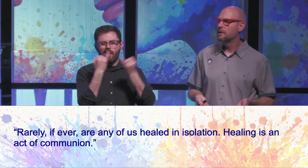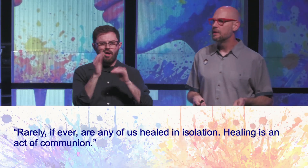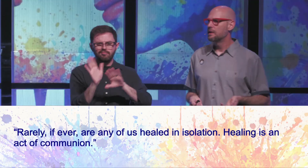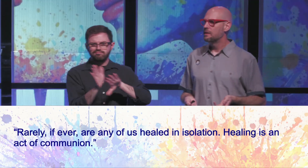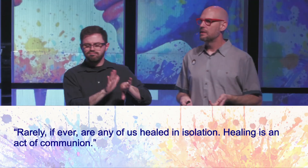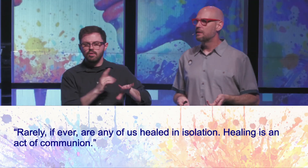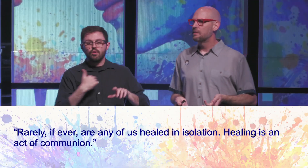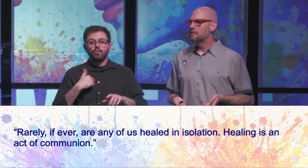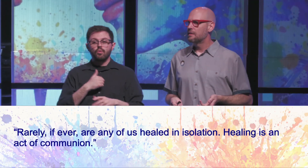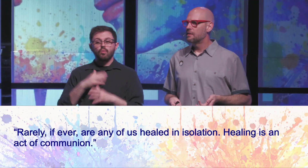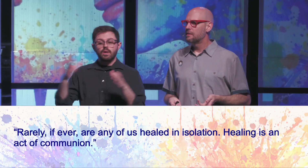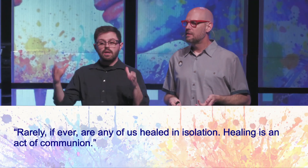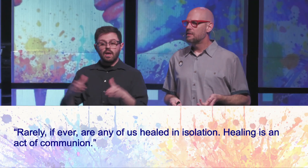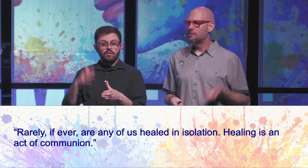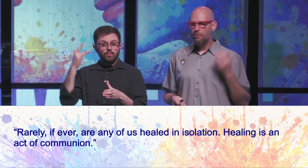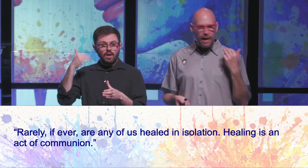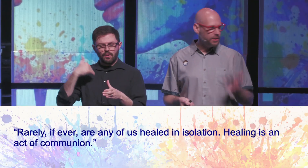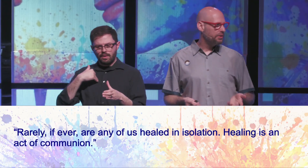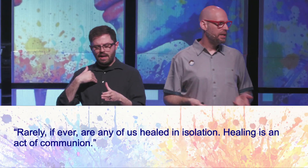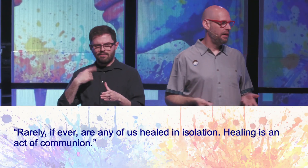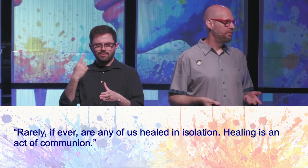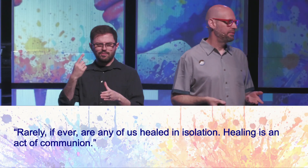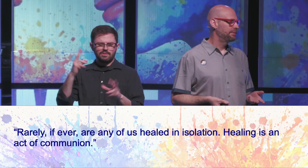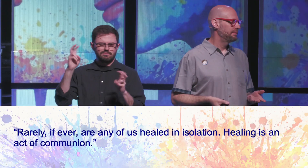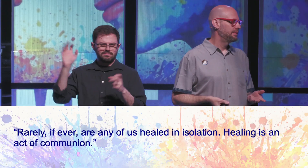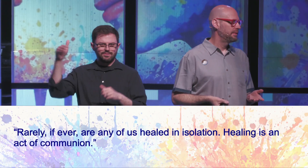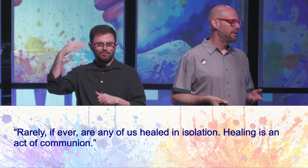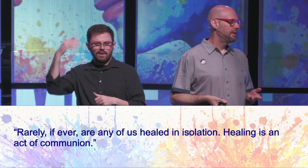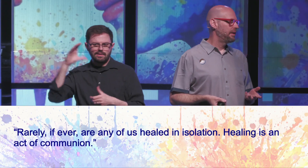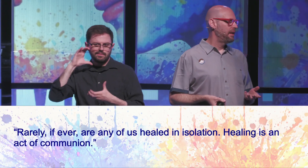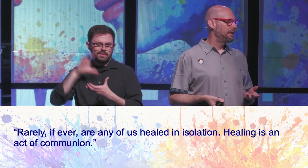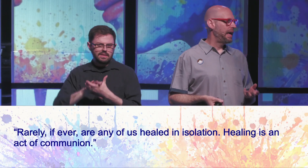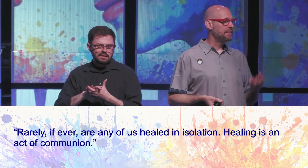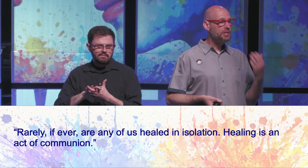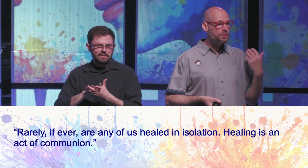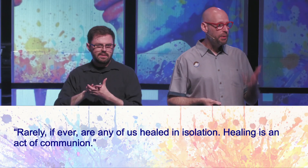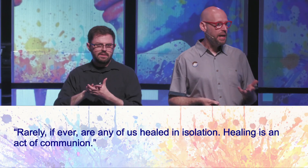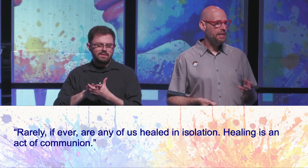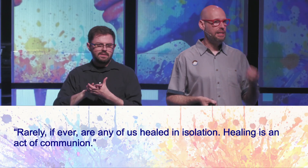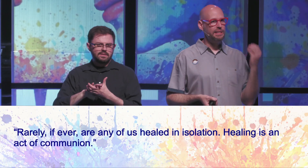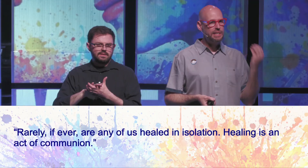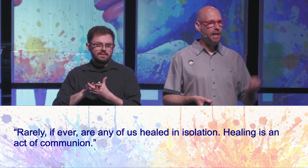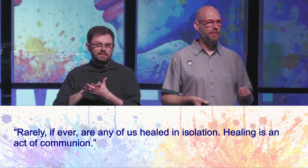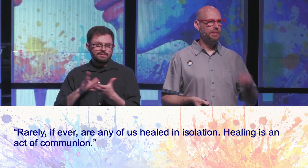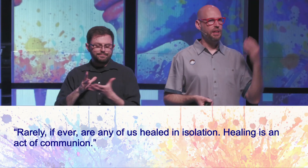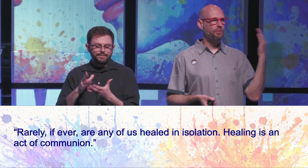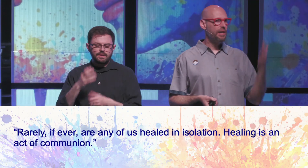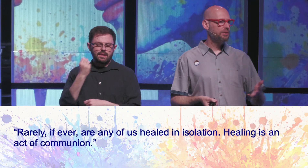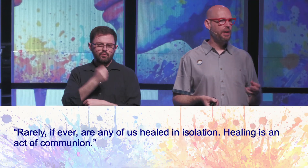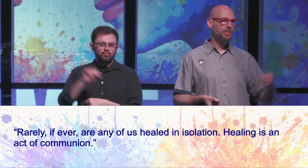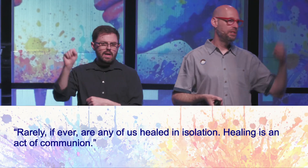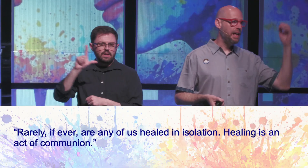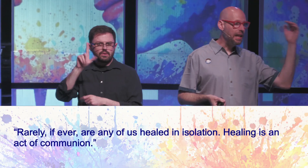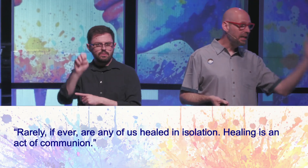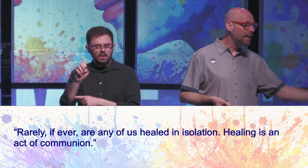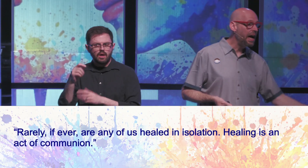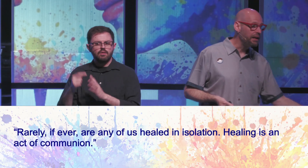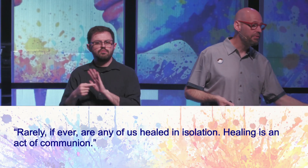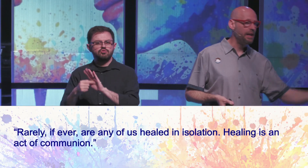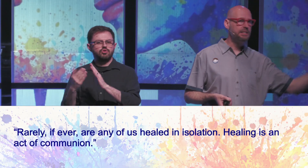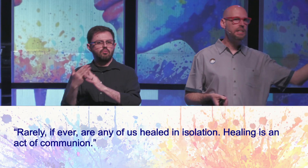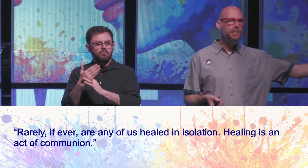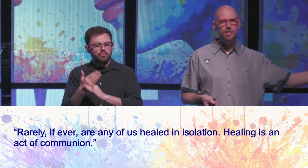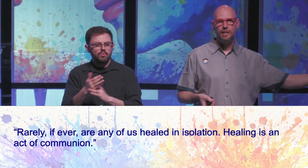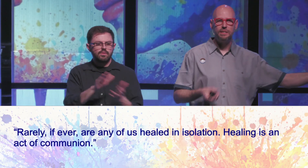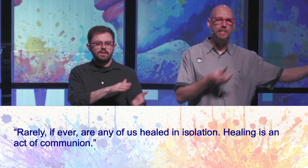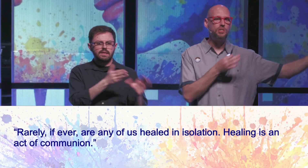belief that radical love, as displayed in the death and resurrection and life